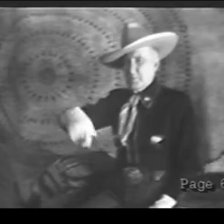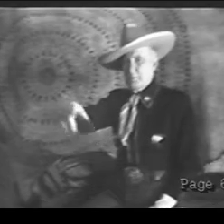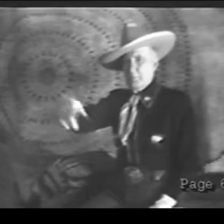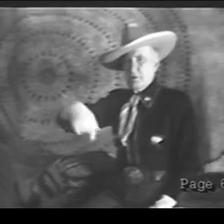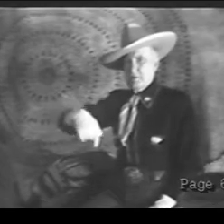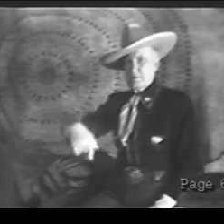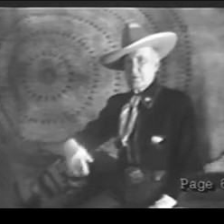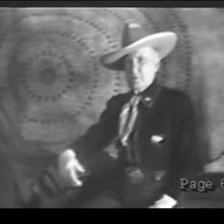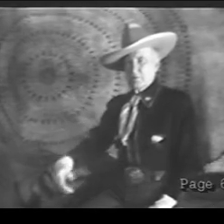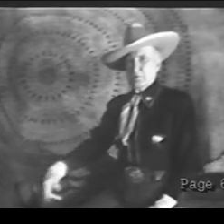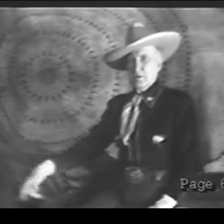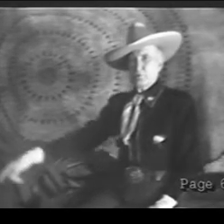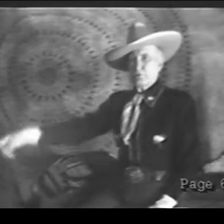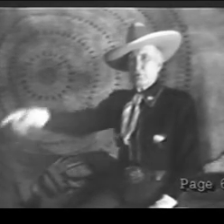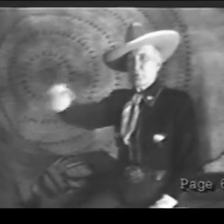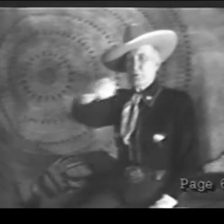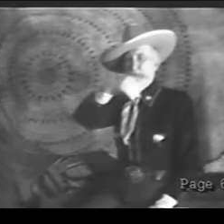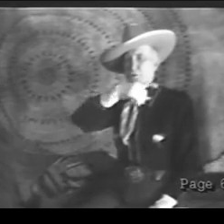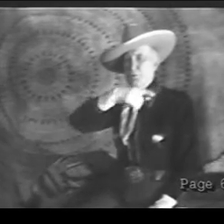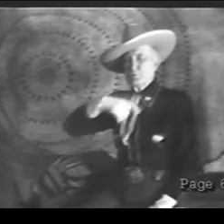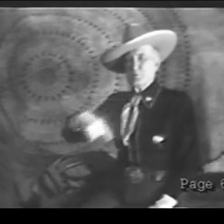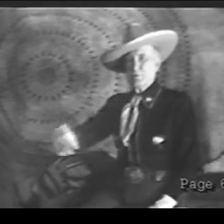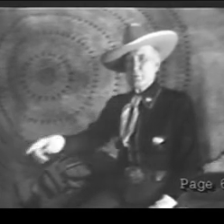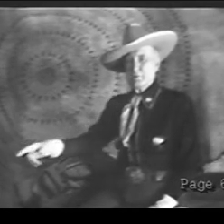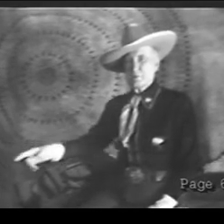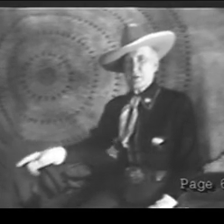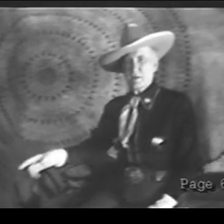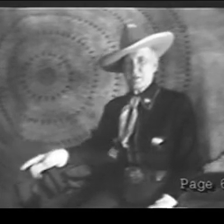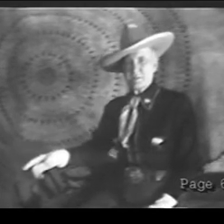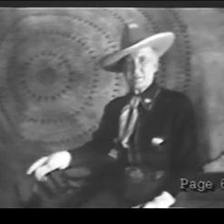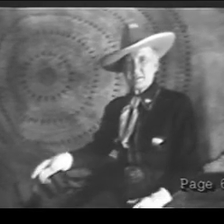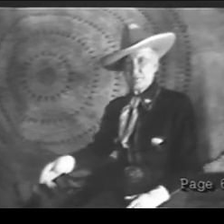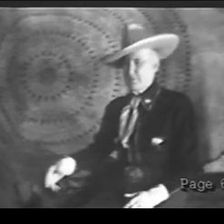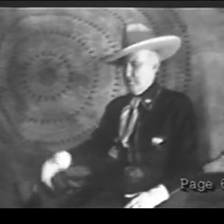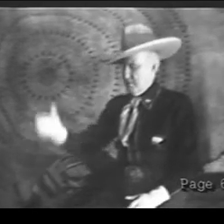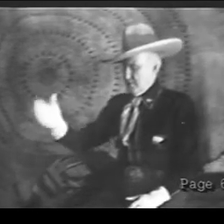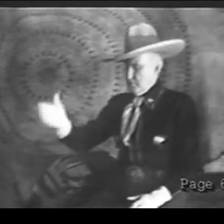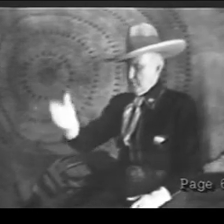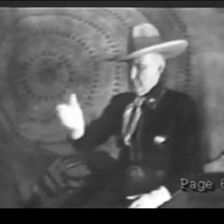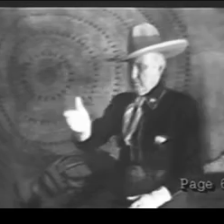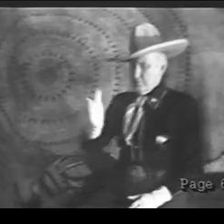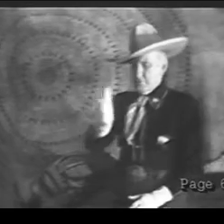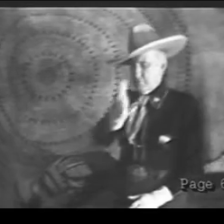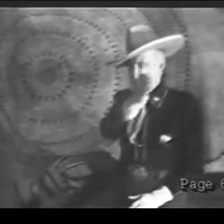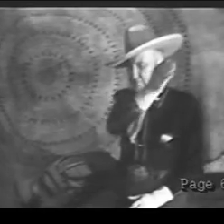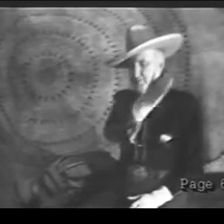people abreast to go around, show them all the homes of all the picture stars and things of that sort. And they were sort of tiered